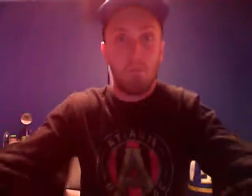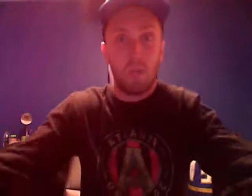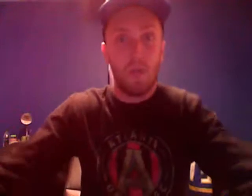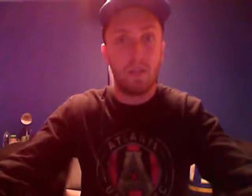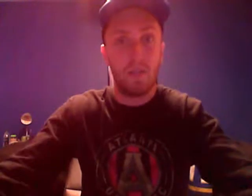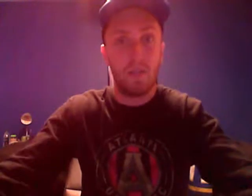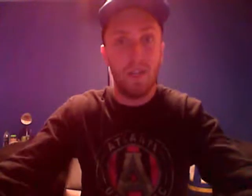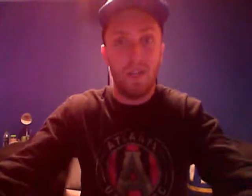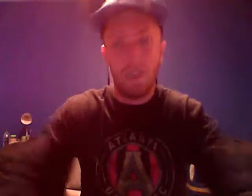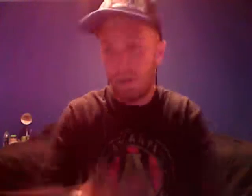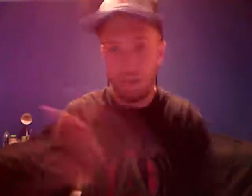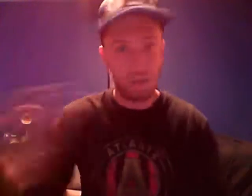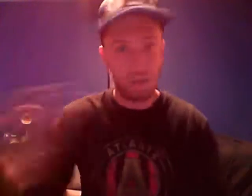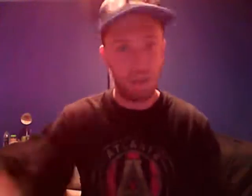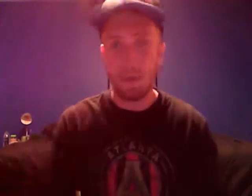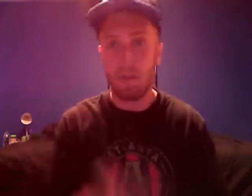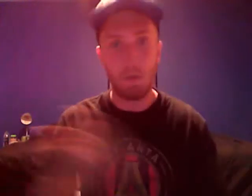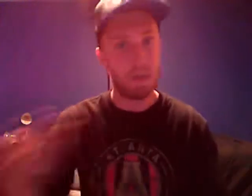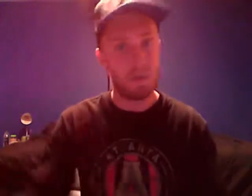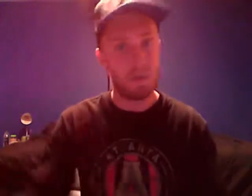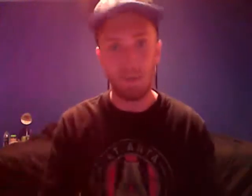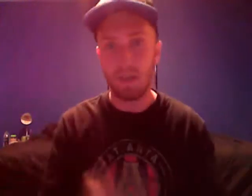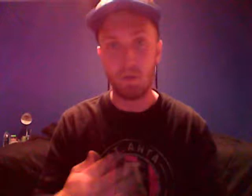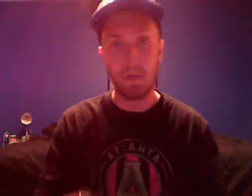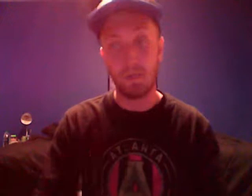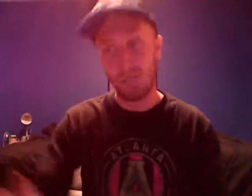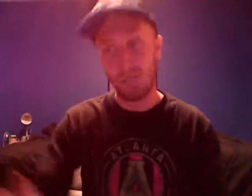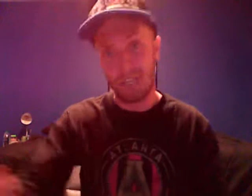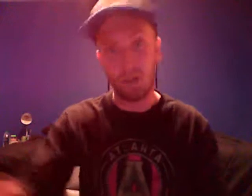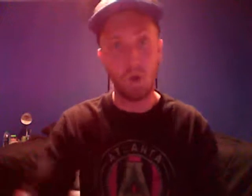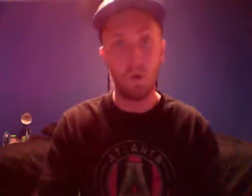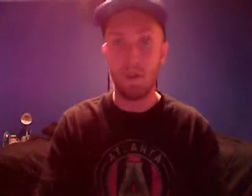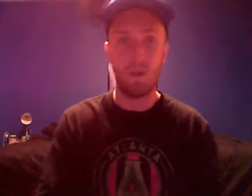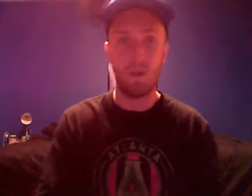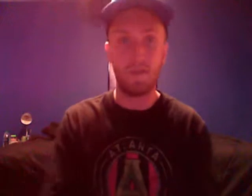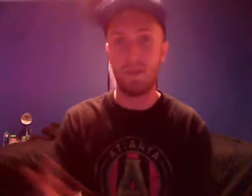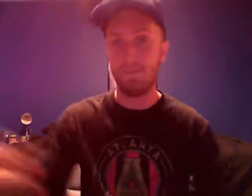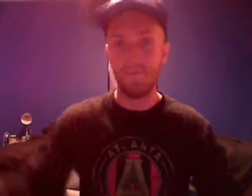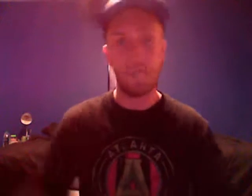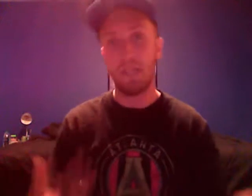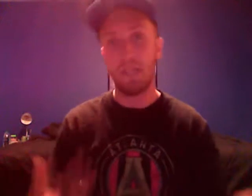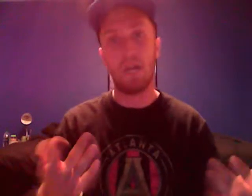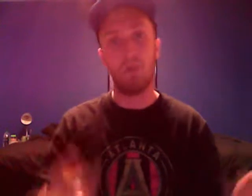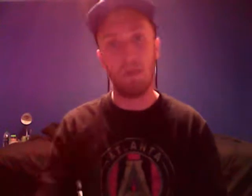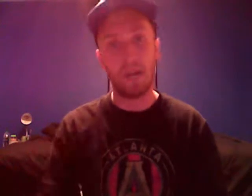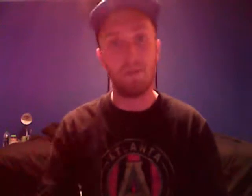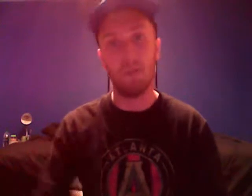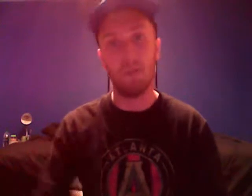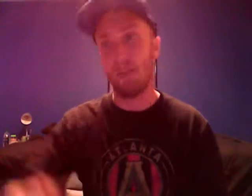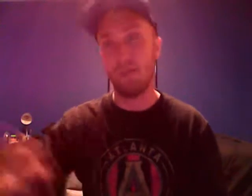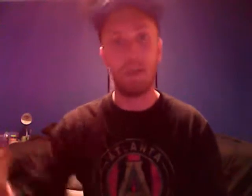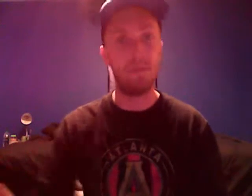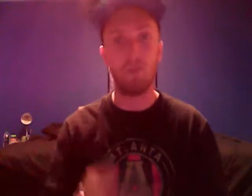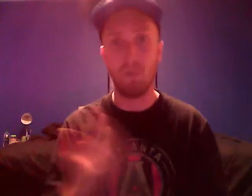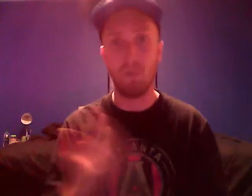there's no answer. The other team just keeps getting momentum, keeps getting momentum. They get a goal, and then all of a sudden, now we're on the back foot. Now they've got even more